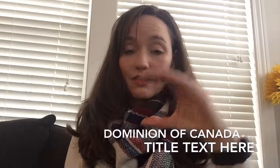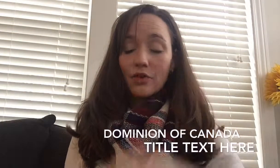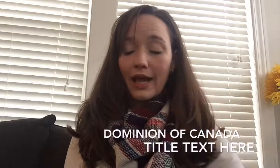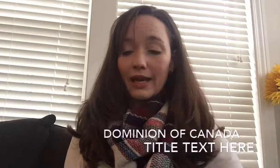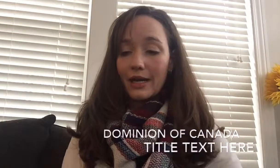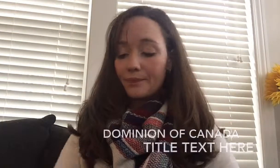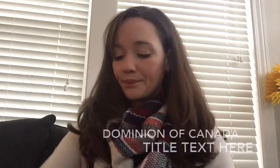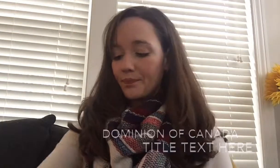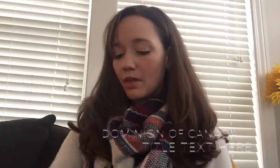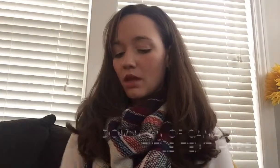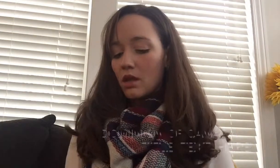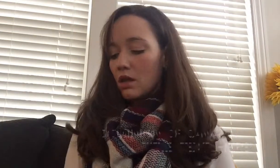for Canada.